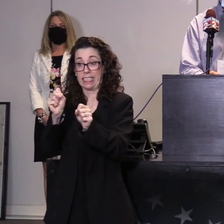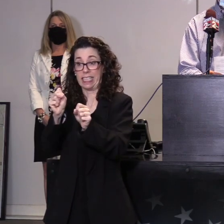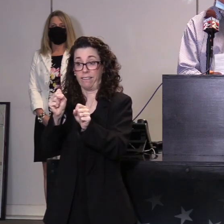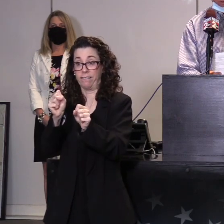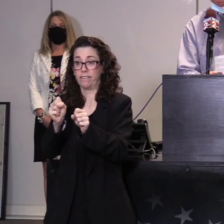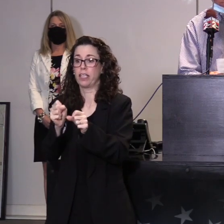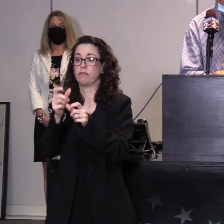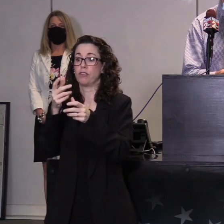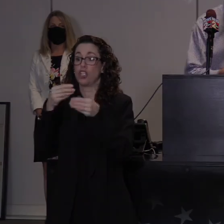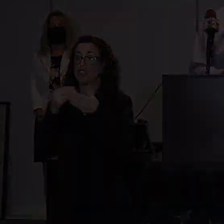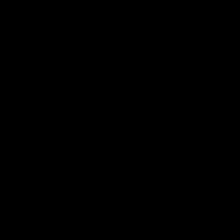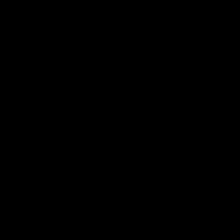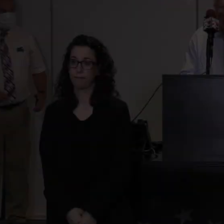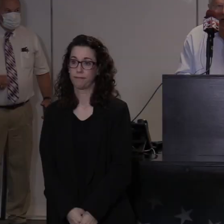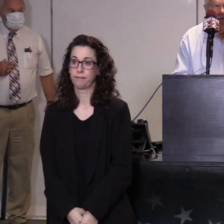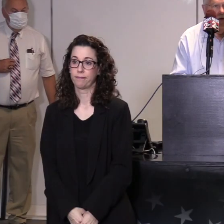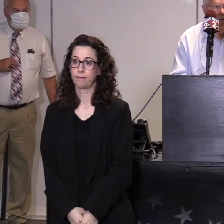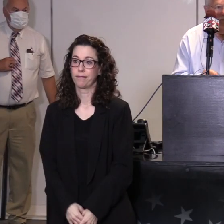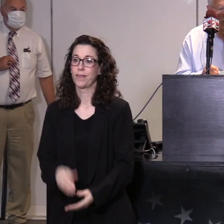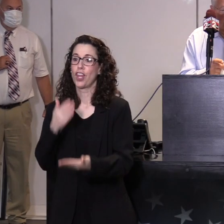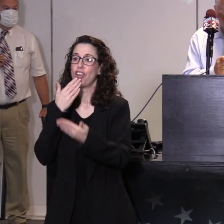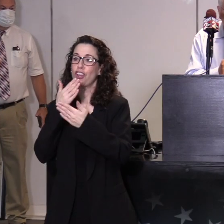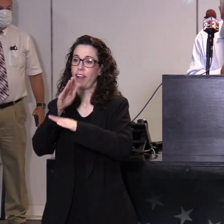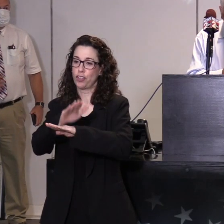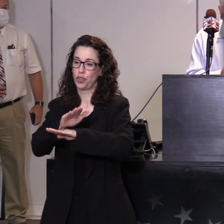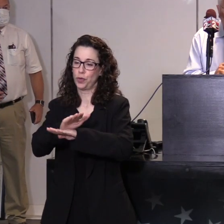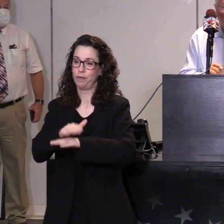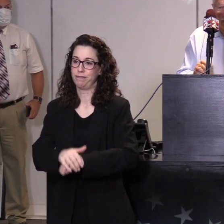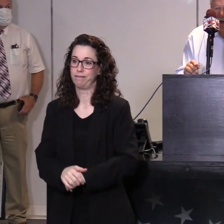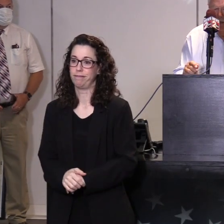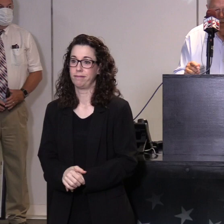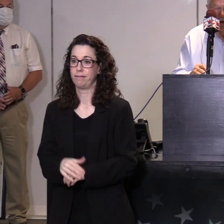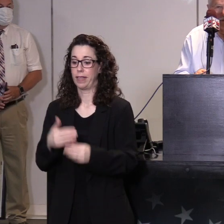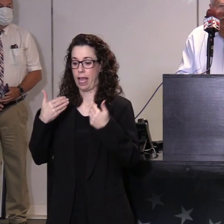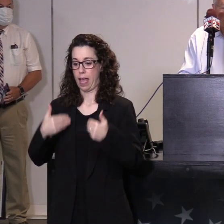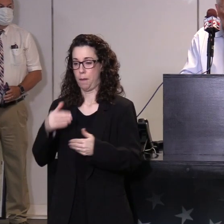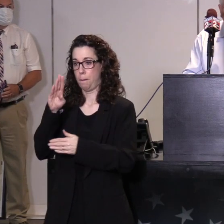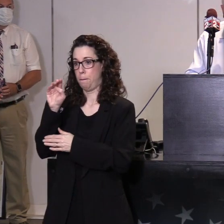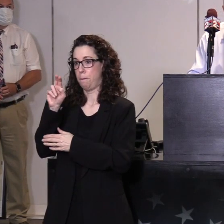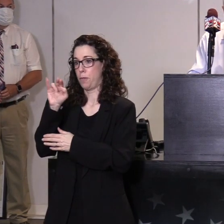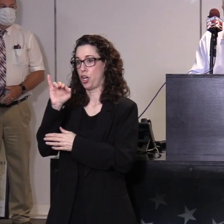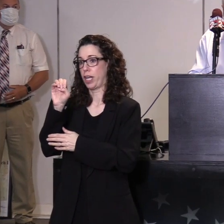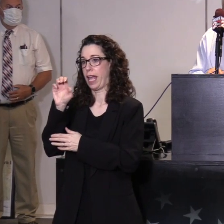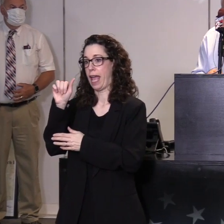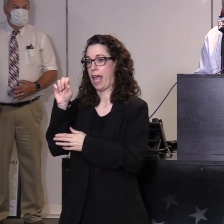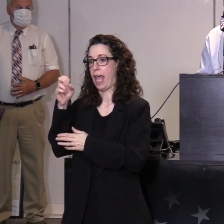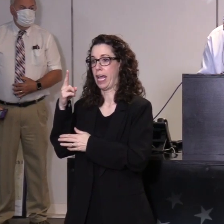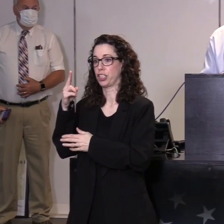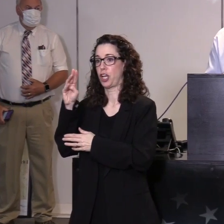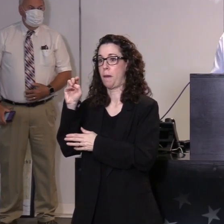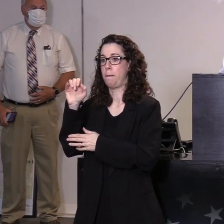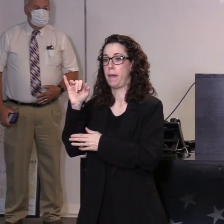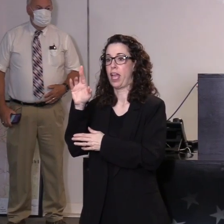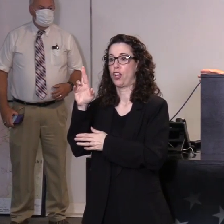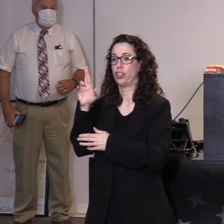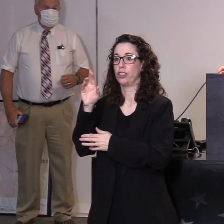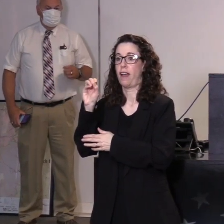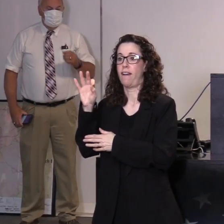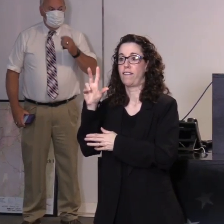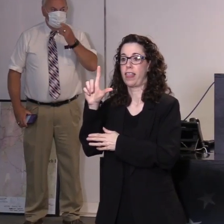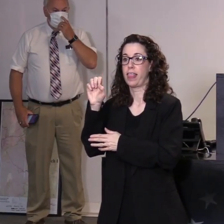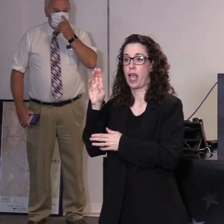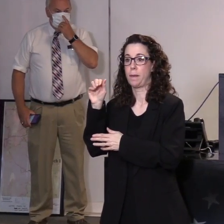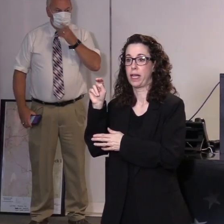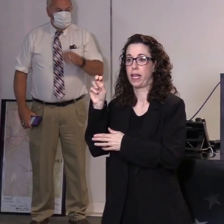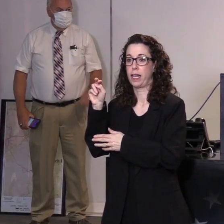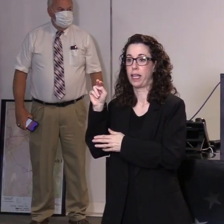than ever. Thank you. Good afternoon. I'm Bernie Ash, Mayor of the City of Lebanon, and this is Mike Jennings,